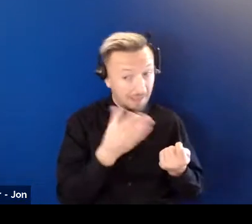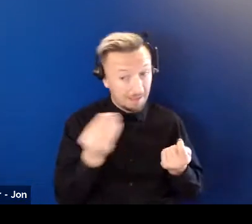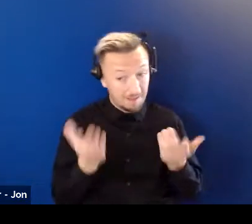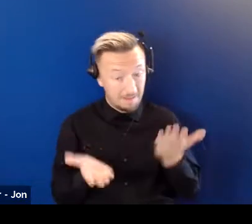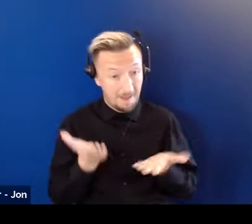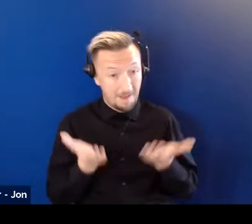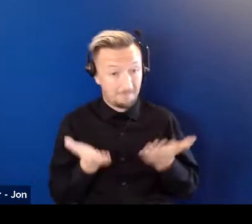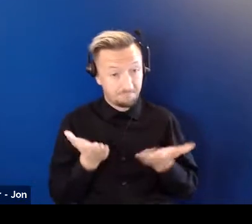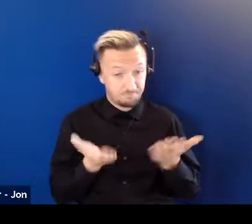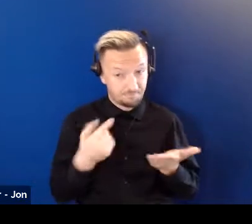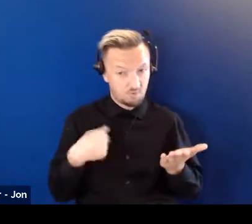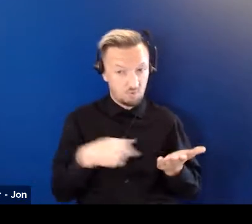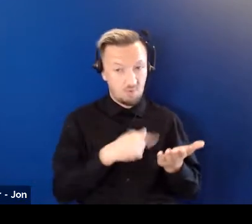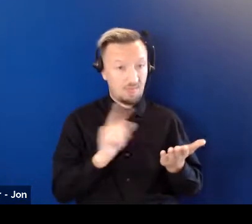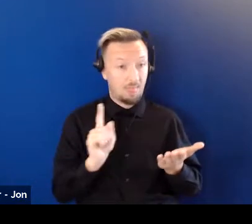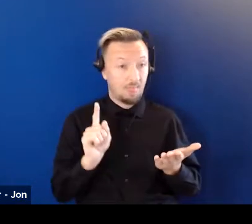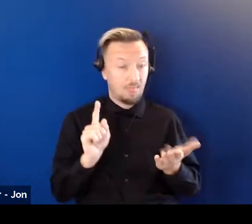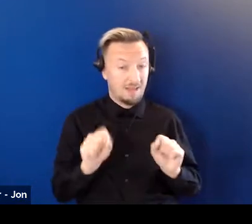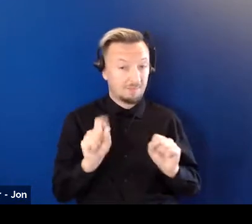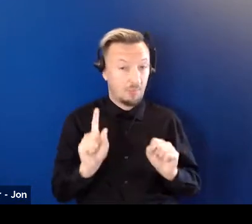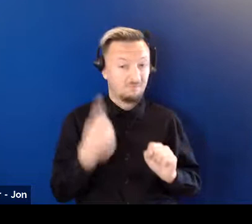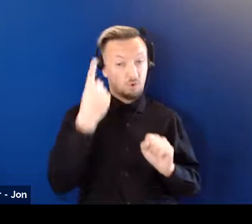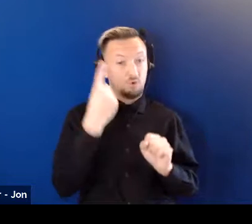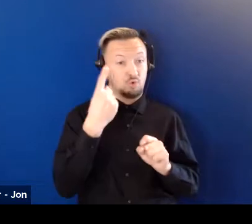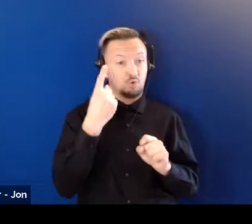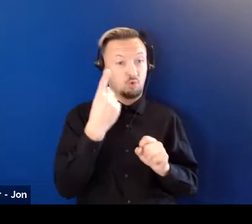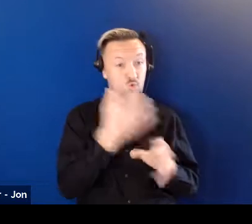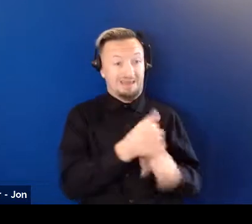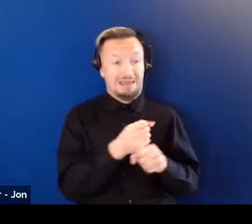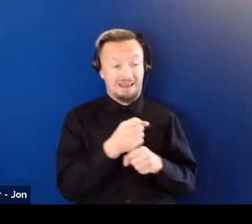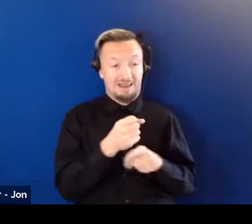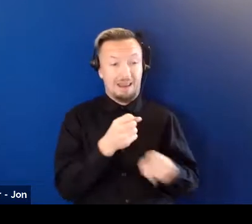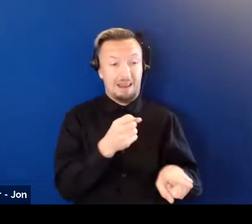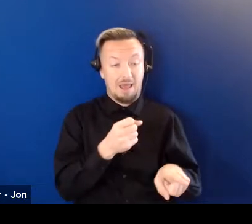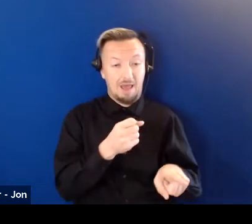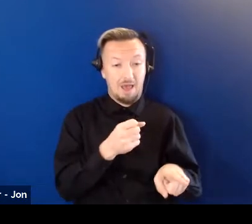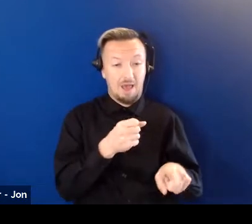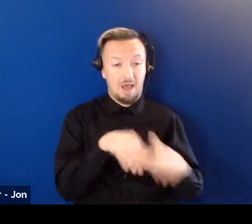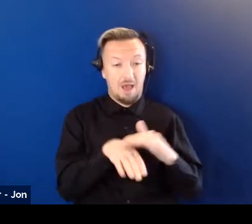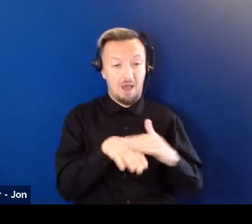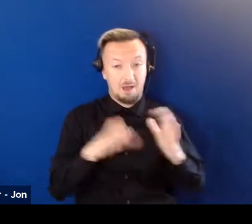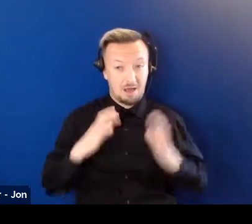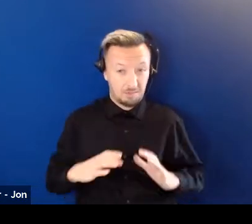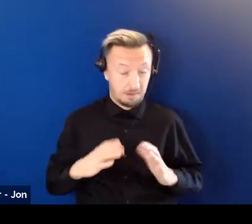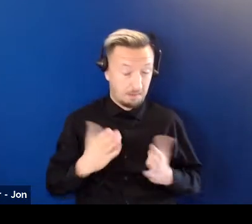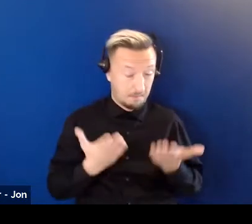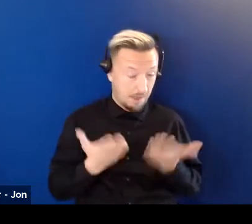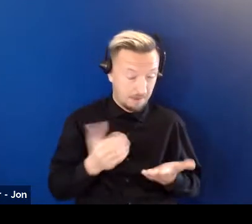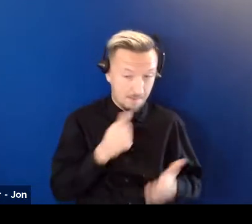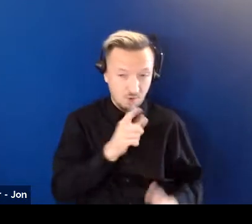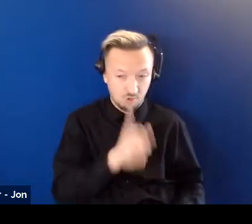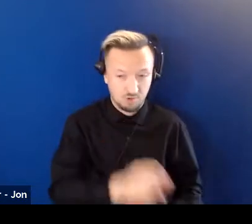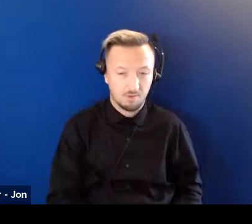first ones to actually receive a candidate, but I'm not sure about that, but we were really proud if we were.